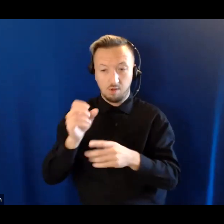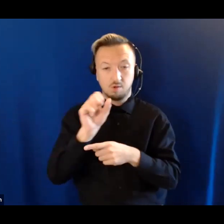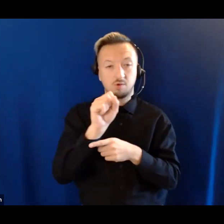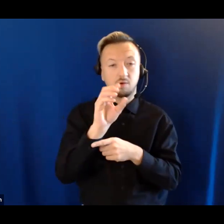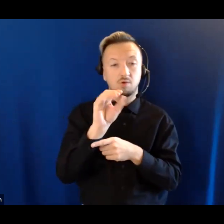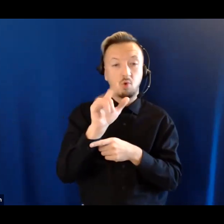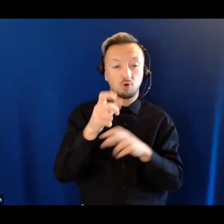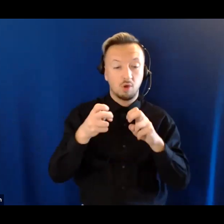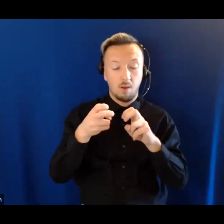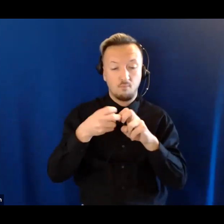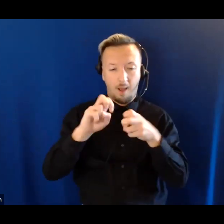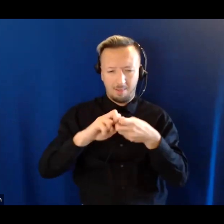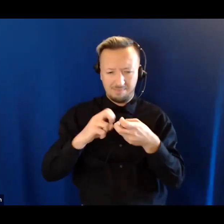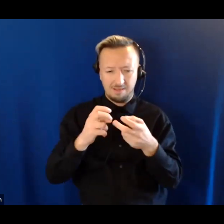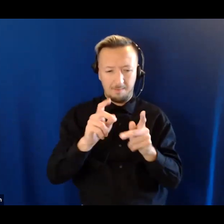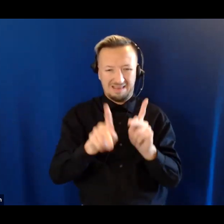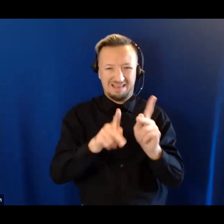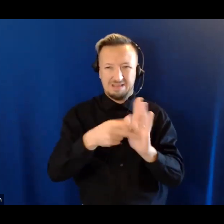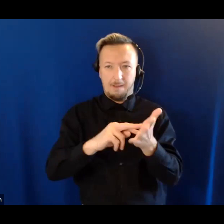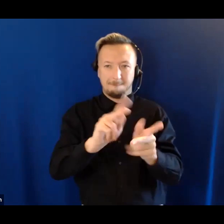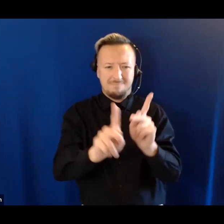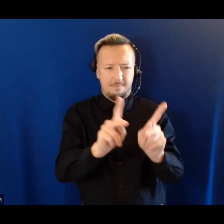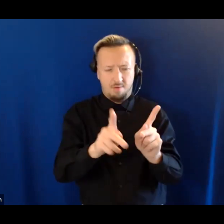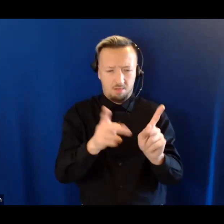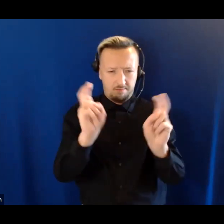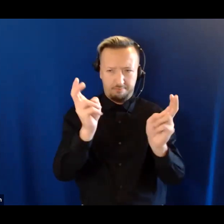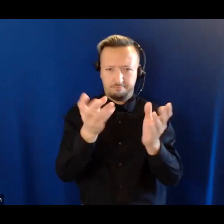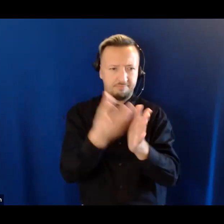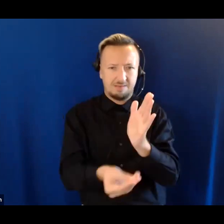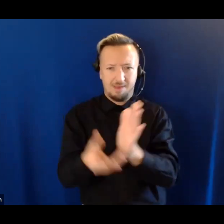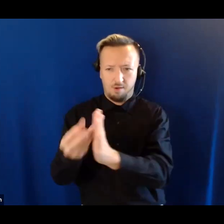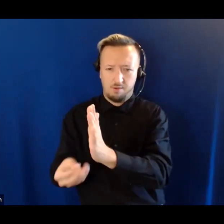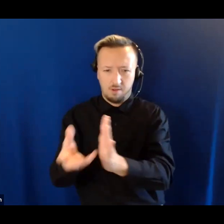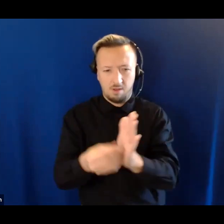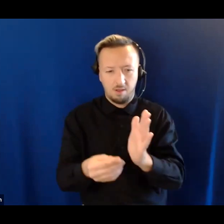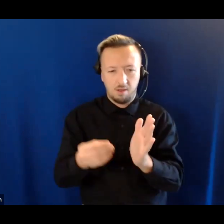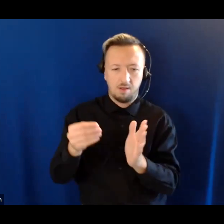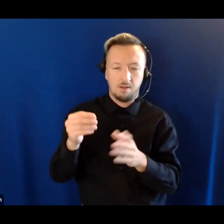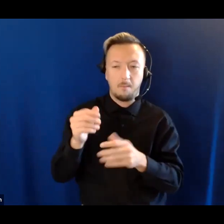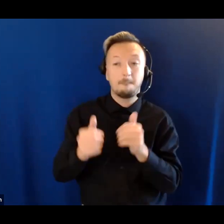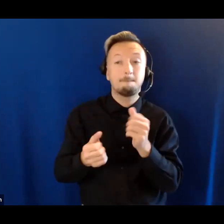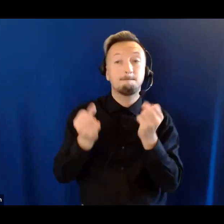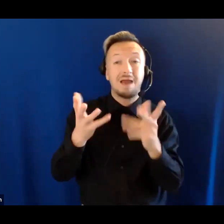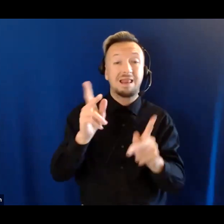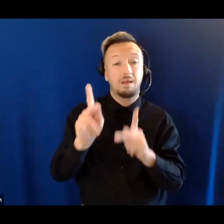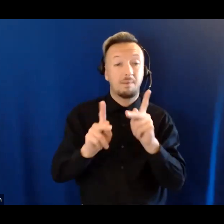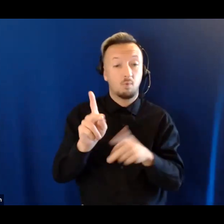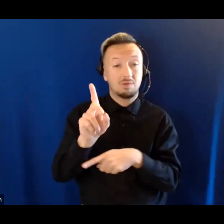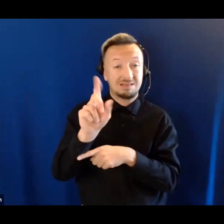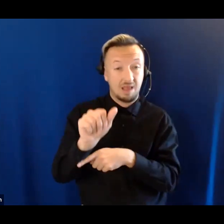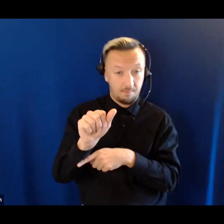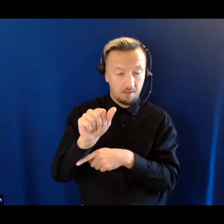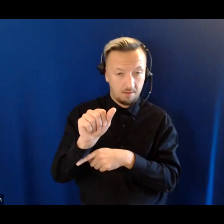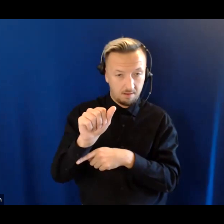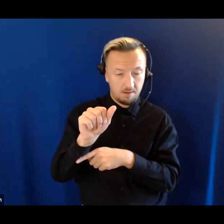disappear people. So what we'll find is we're warehousing people in prisons and jails, namely disabled people who represent the